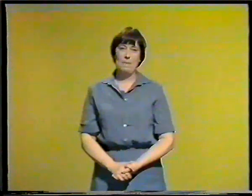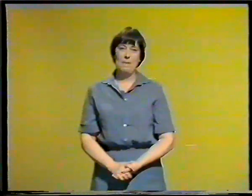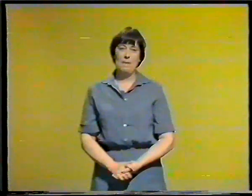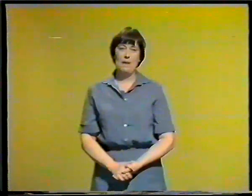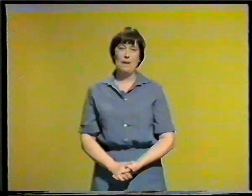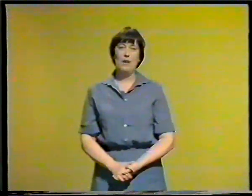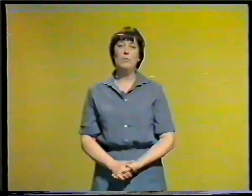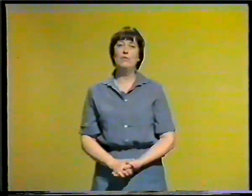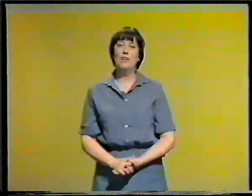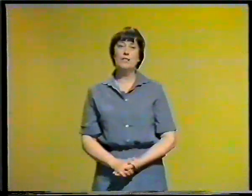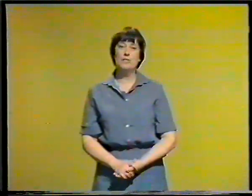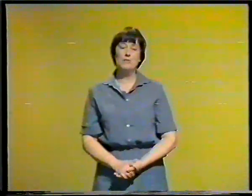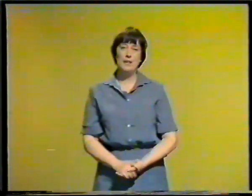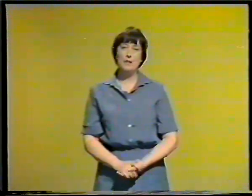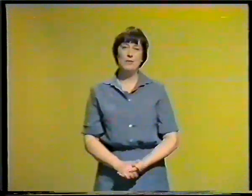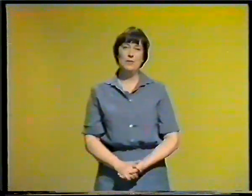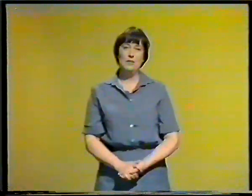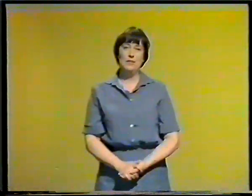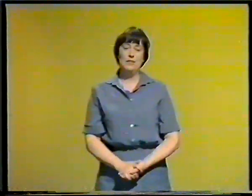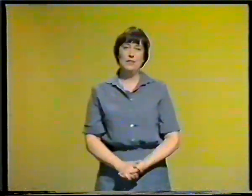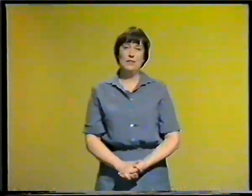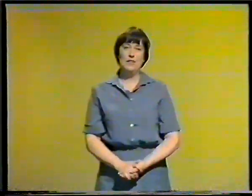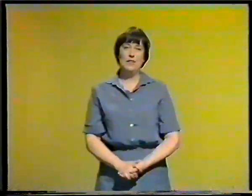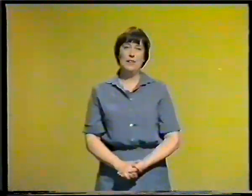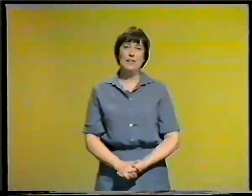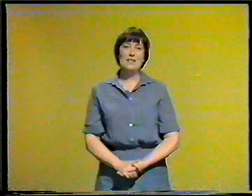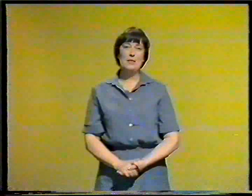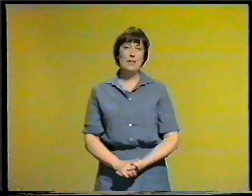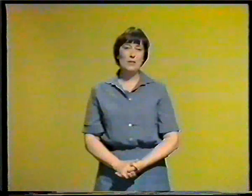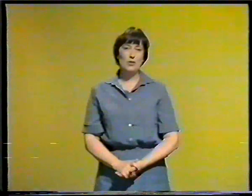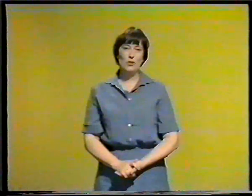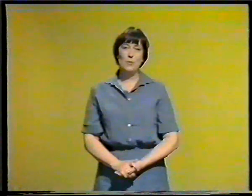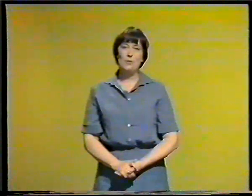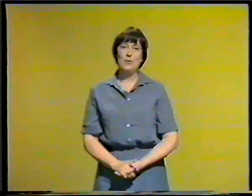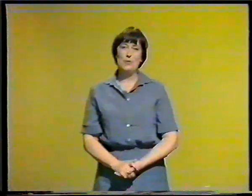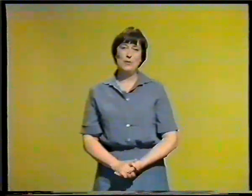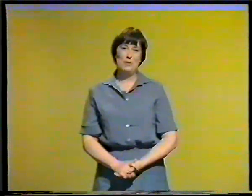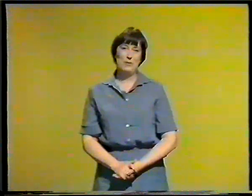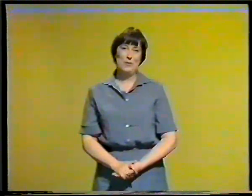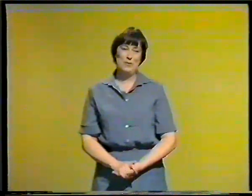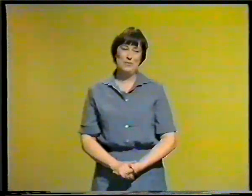I hope you'll find it of value and that it will be an enjoyable pursuit for you.